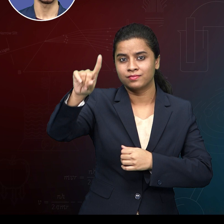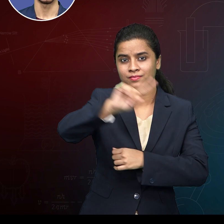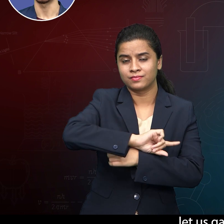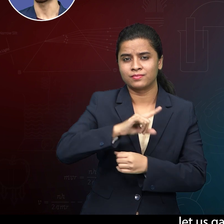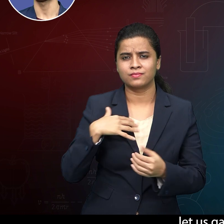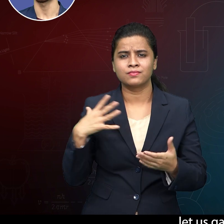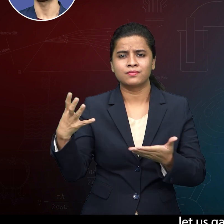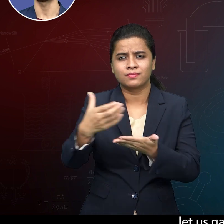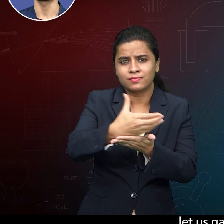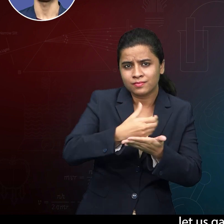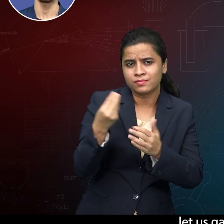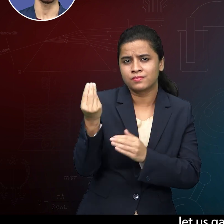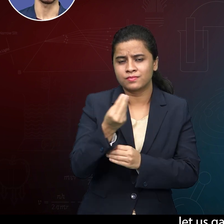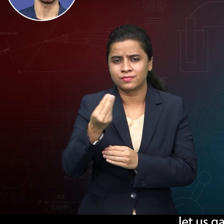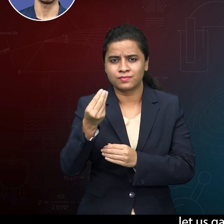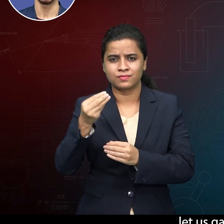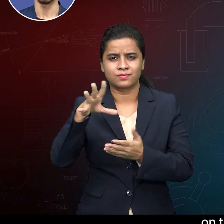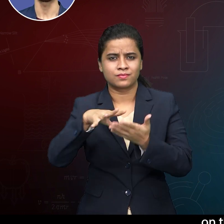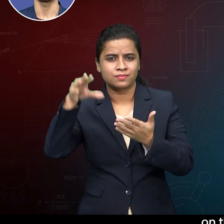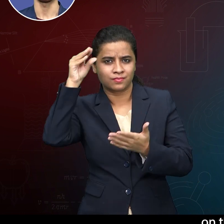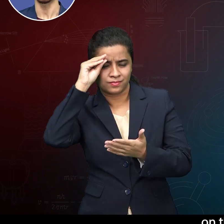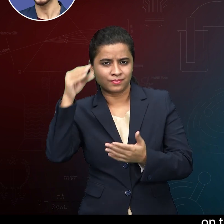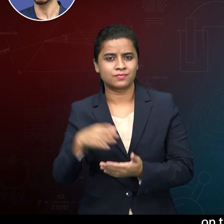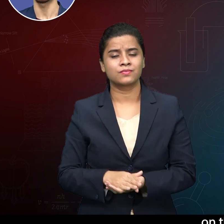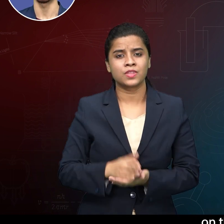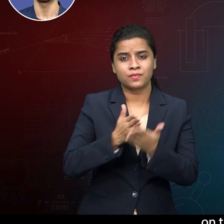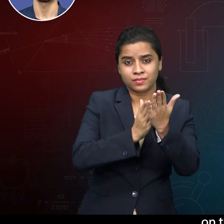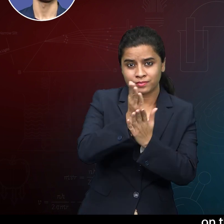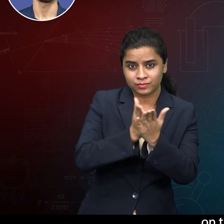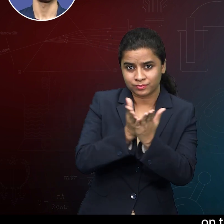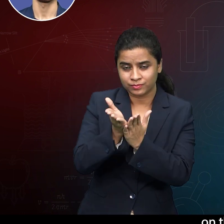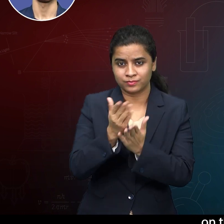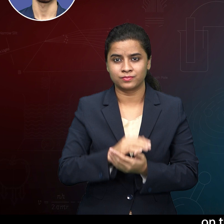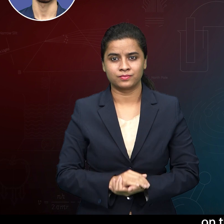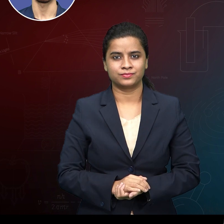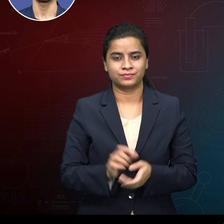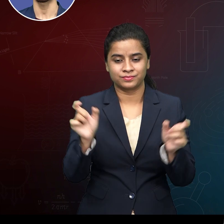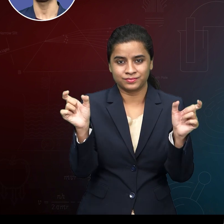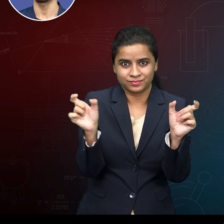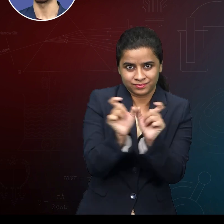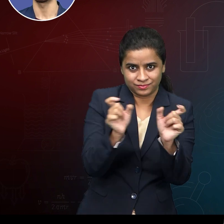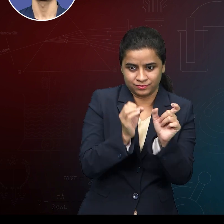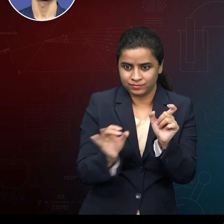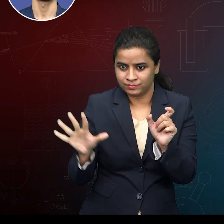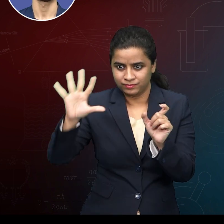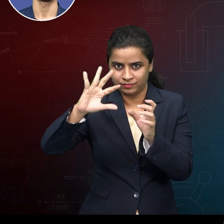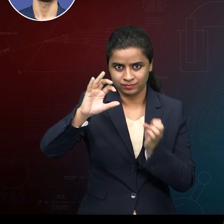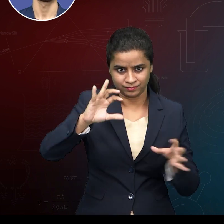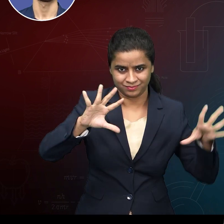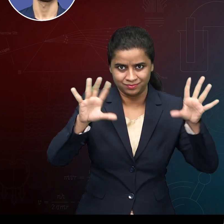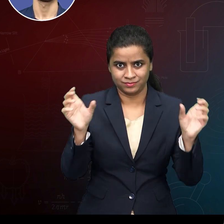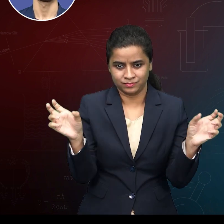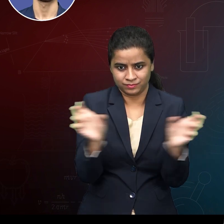Today, let us gather some information on the direction of the magnetic field.